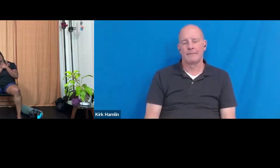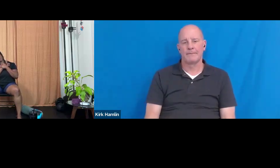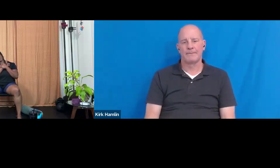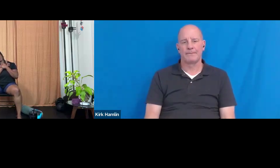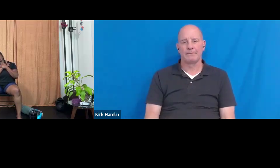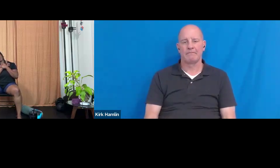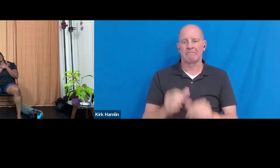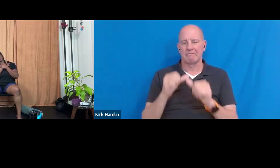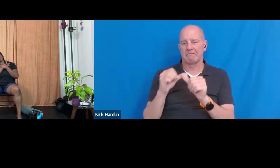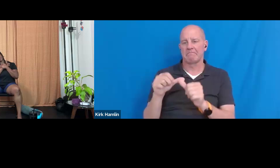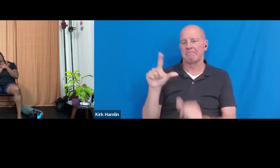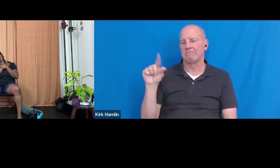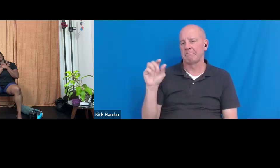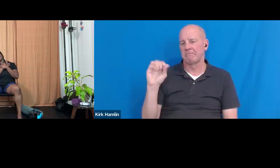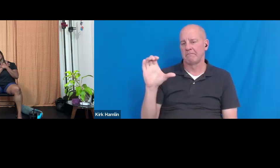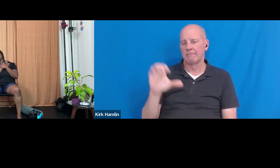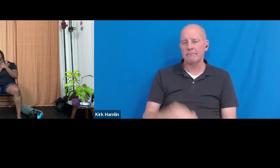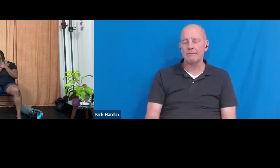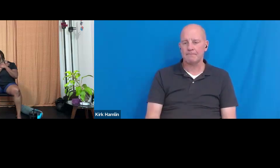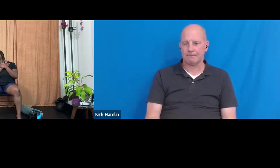Let's do about 20 more seconds.